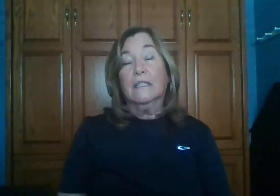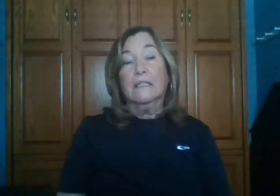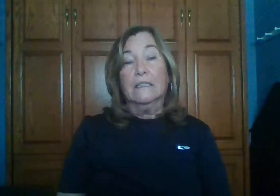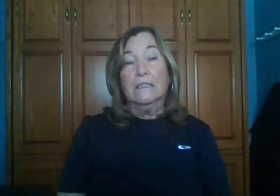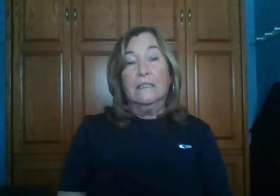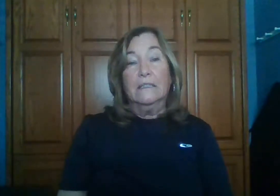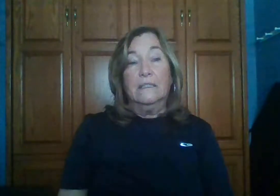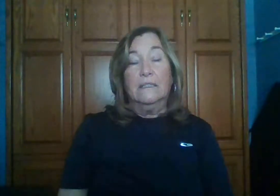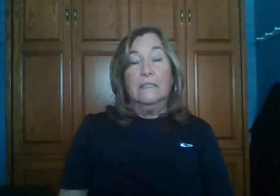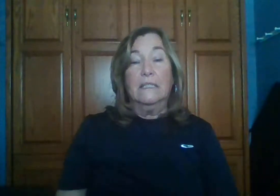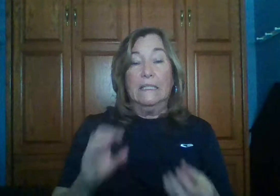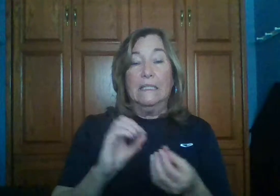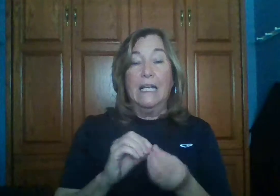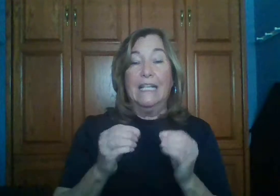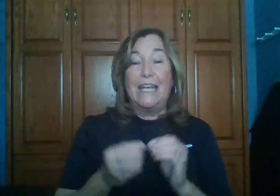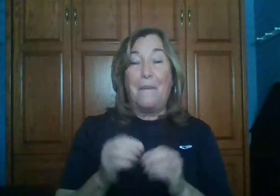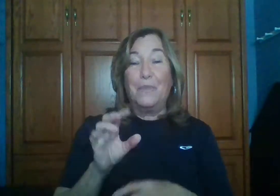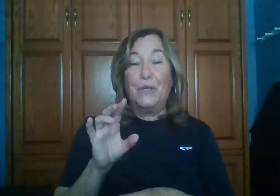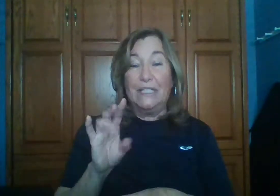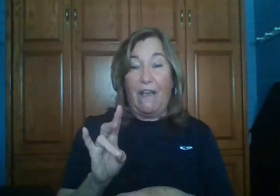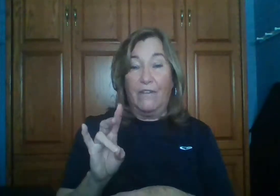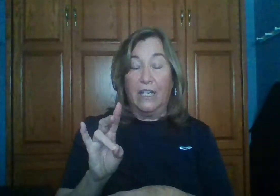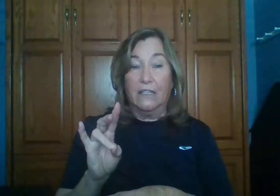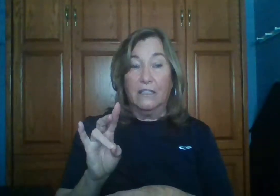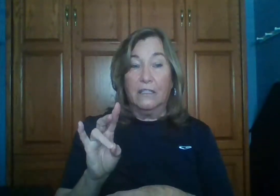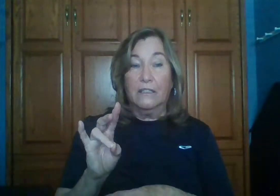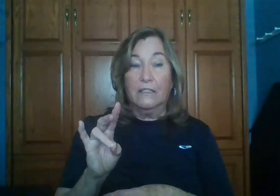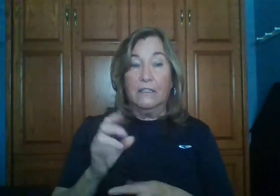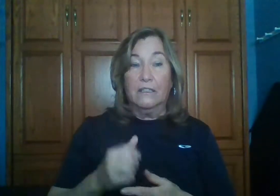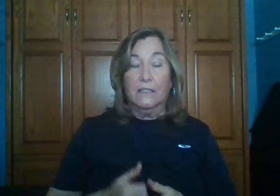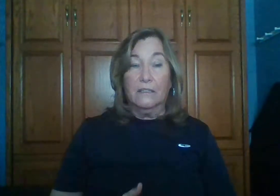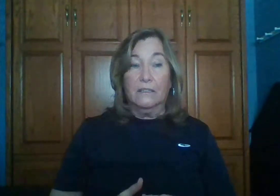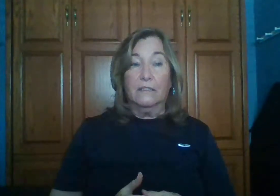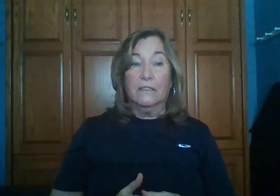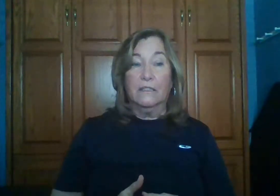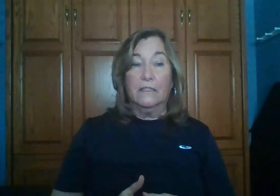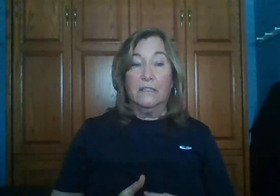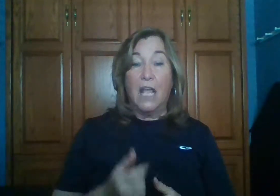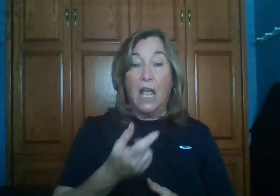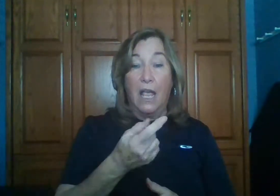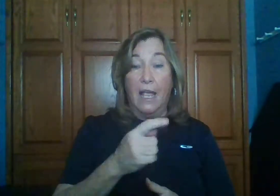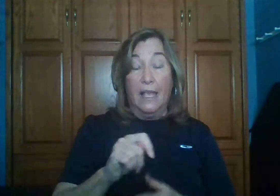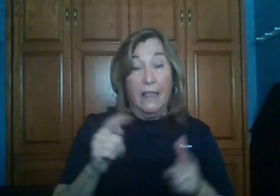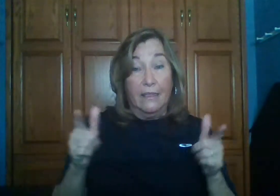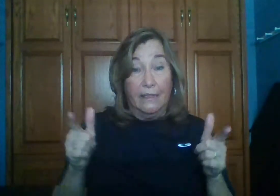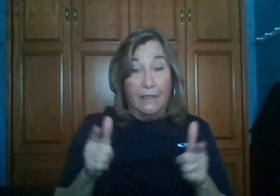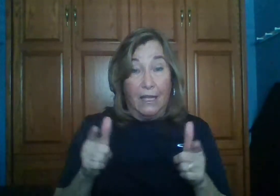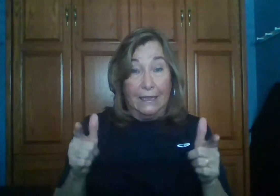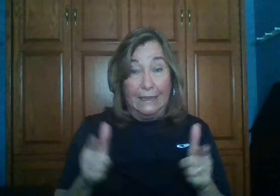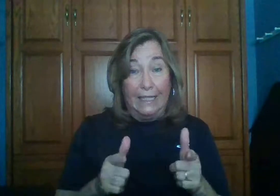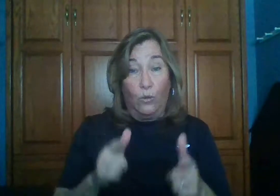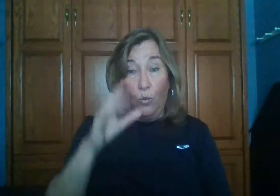Number seven, the little boy cut the